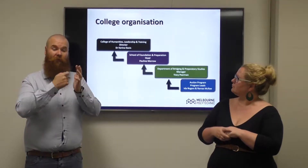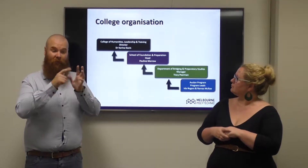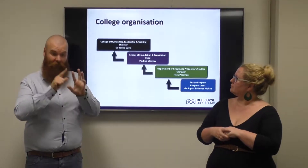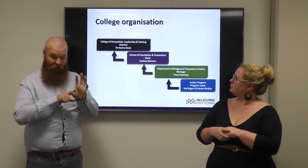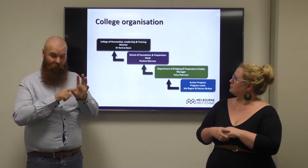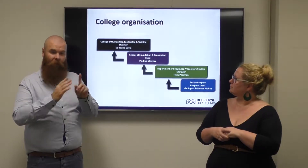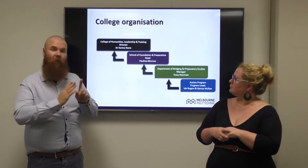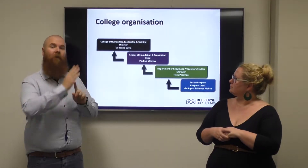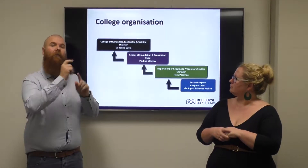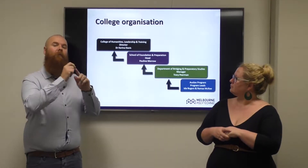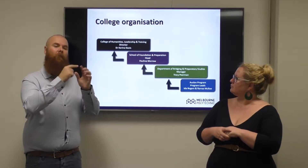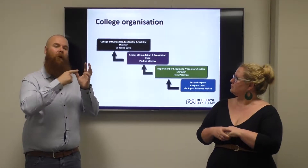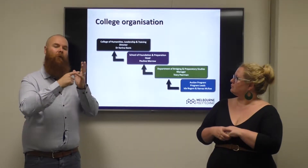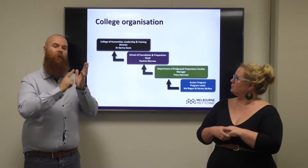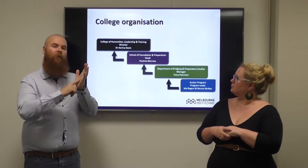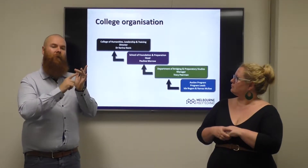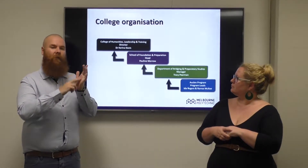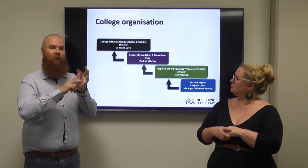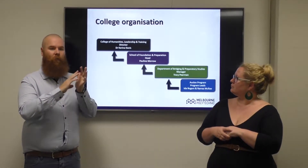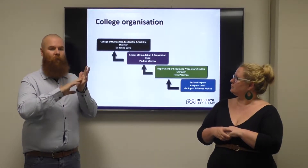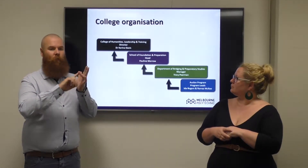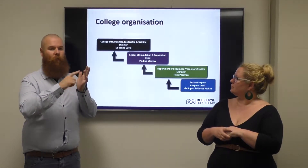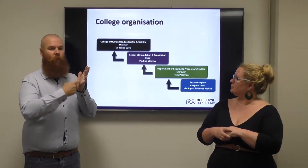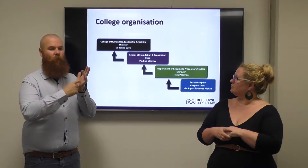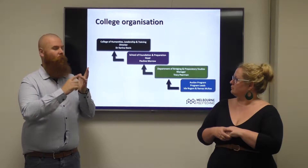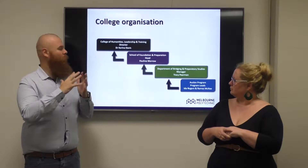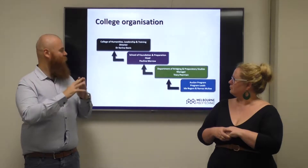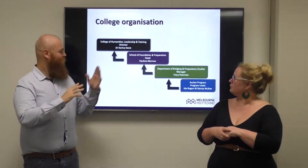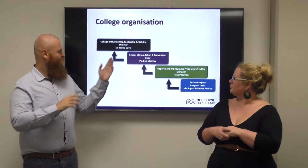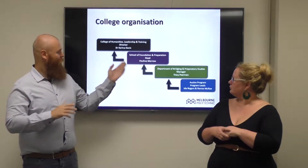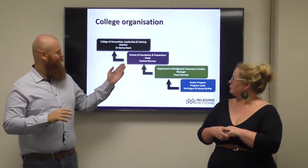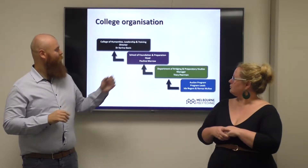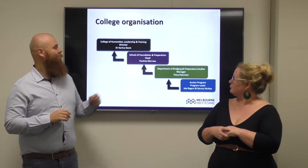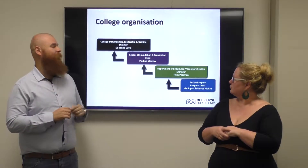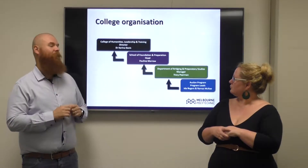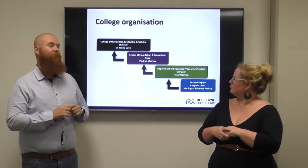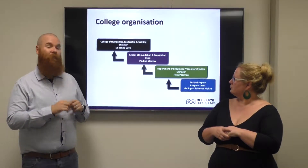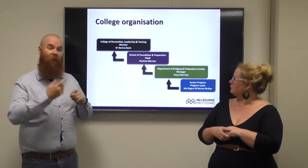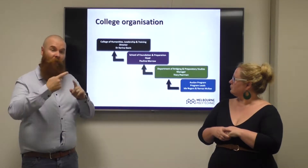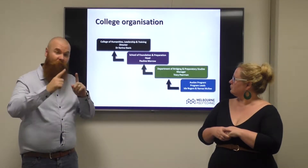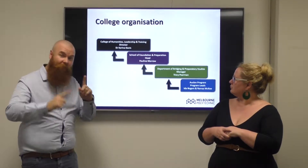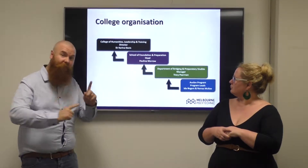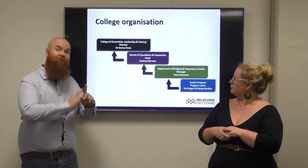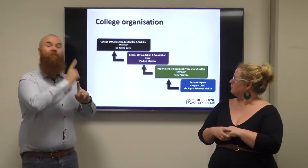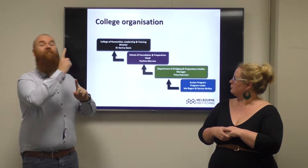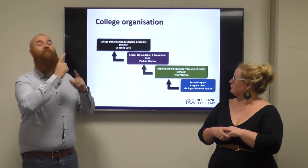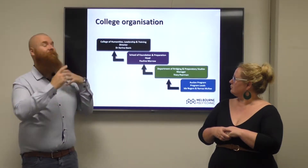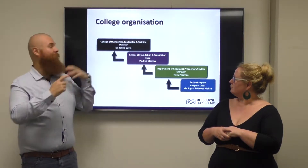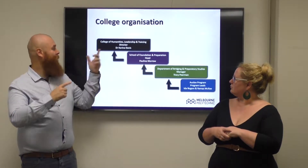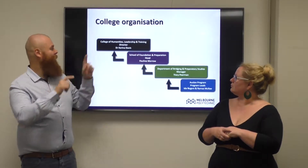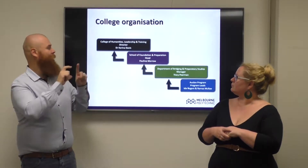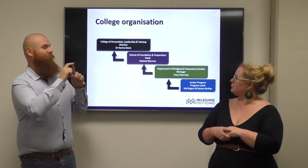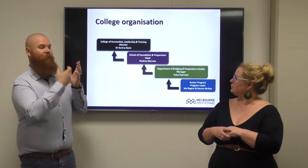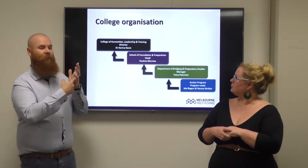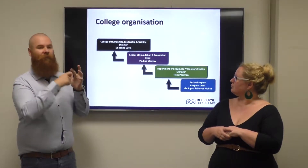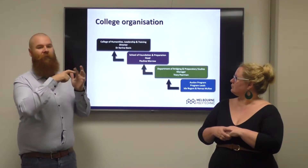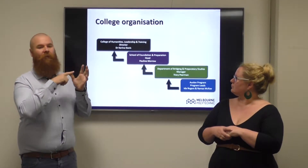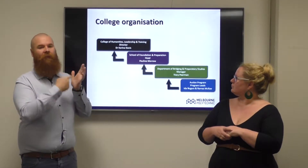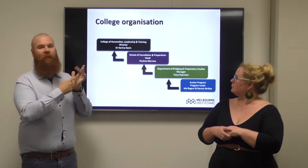and her boss is Pauline Morrow, who's the School of Foundation and Preparation head. And